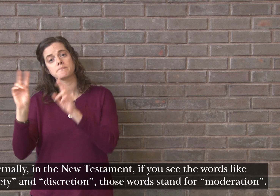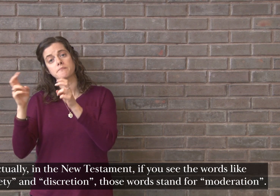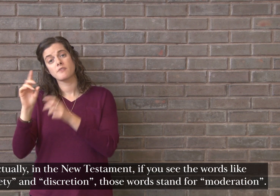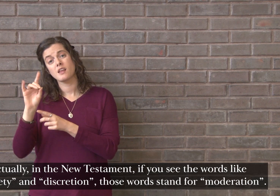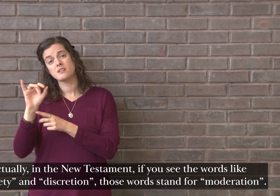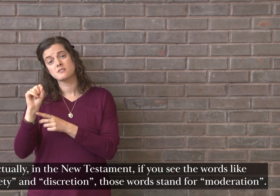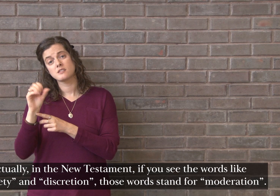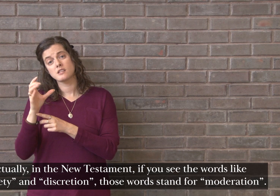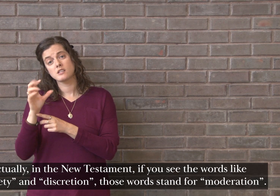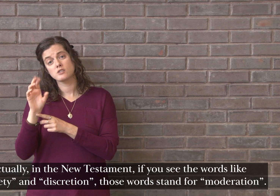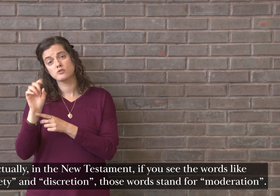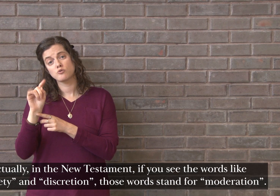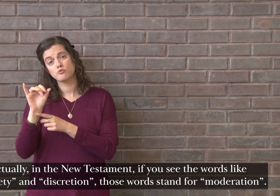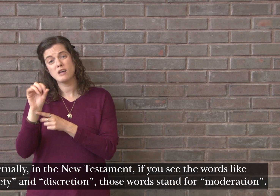discretion,